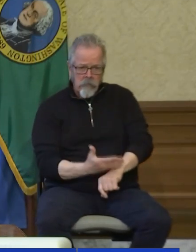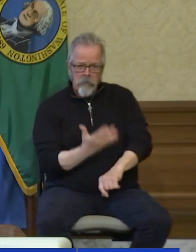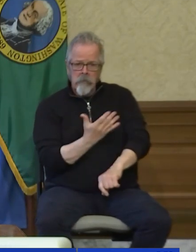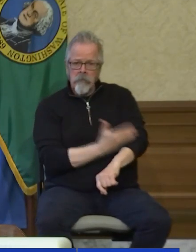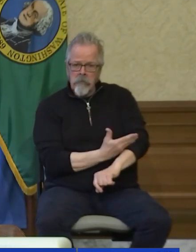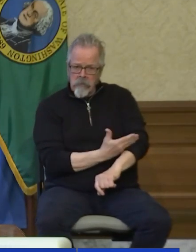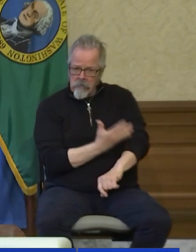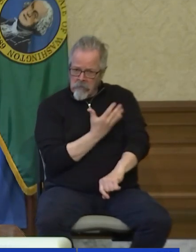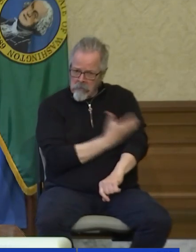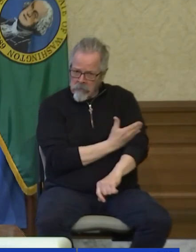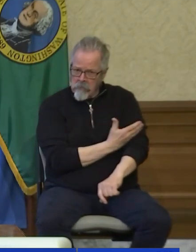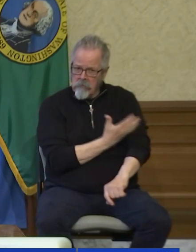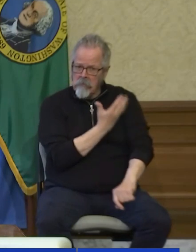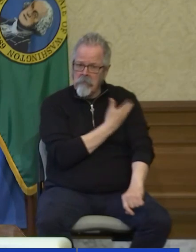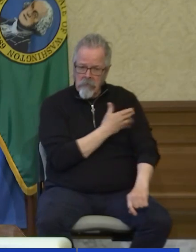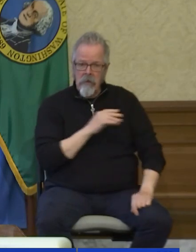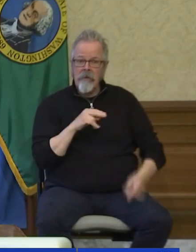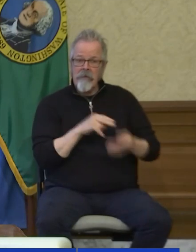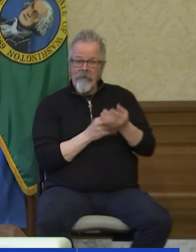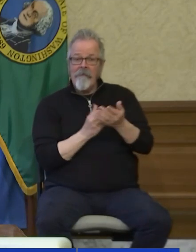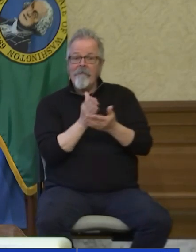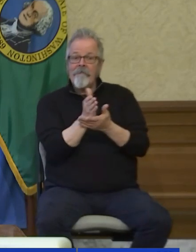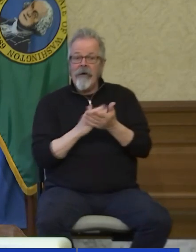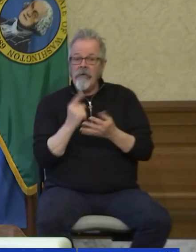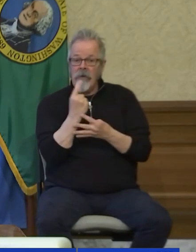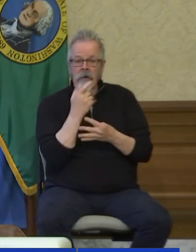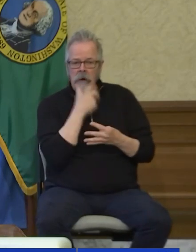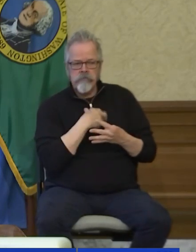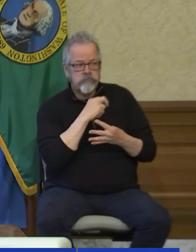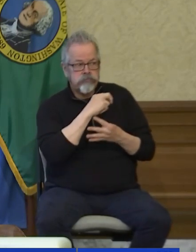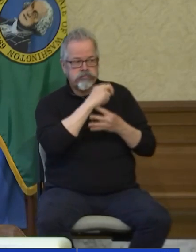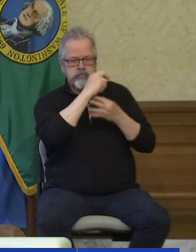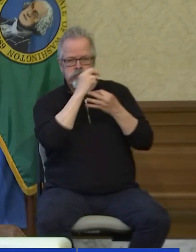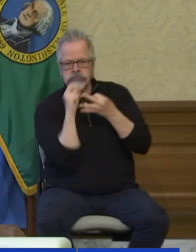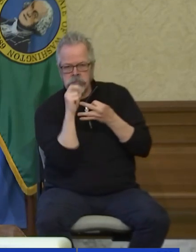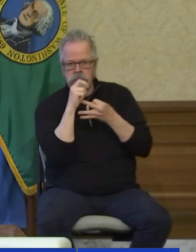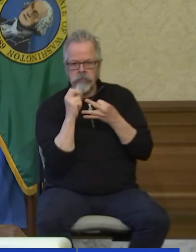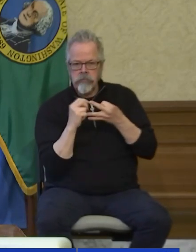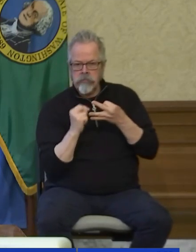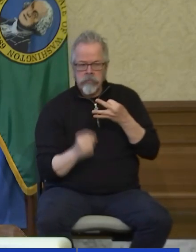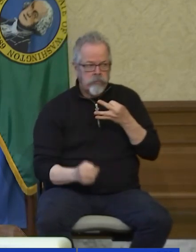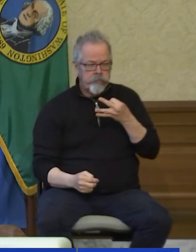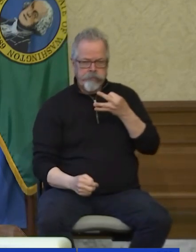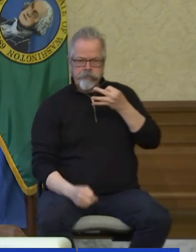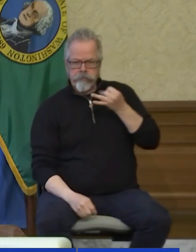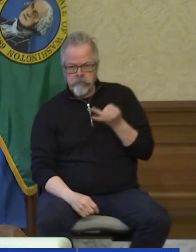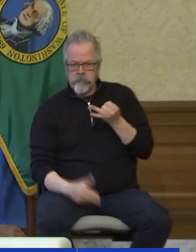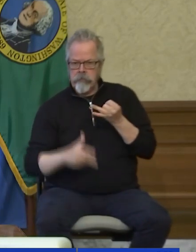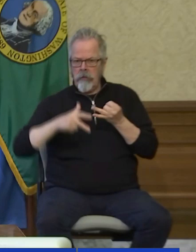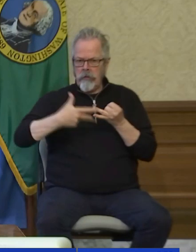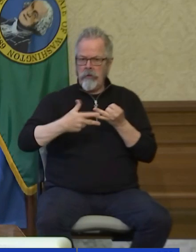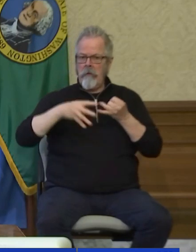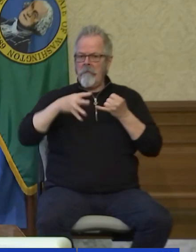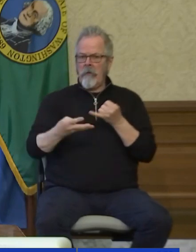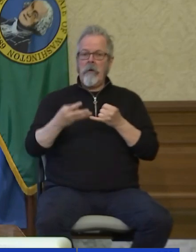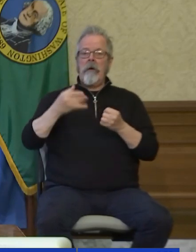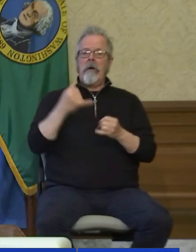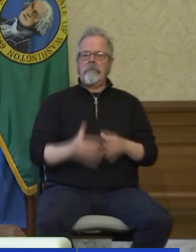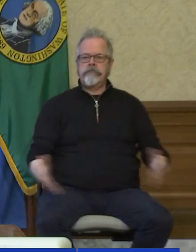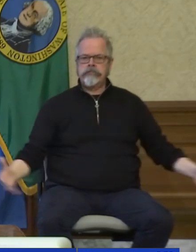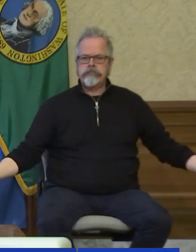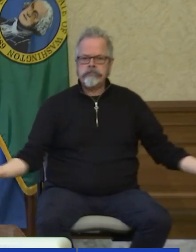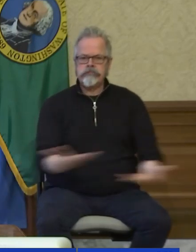how far we have turned these dials. Now, none of these dials are in the safety zone right now. All of them will have